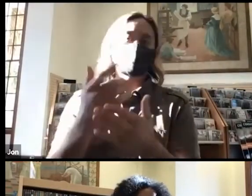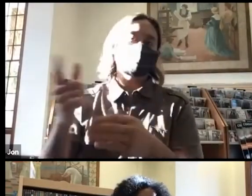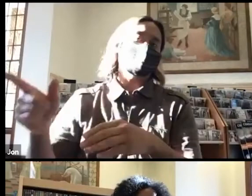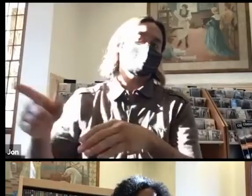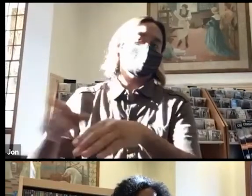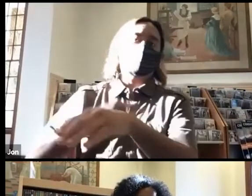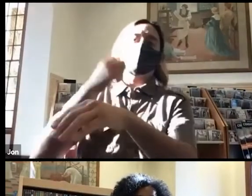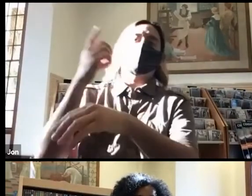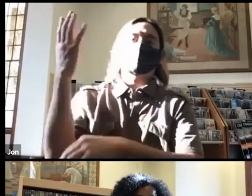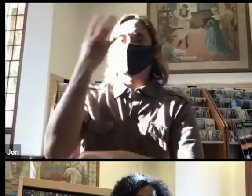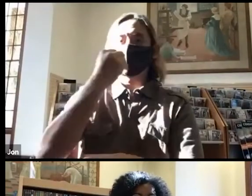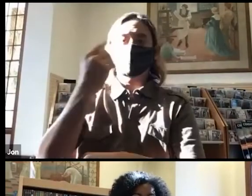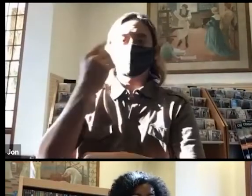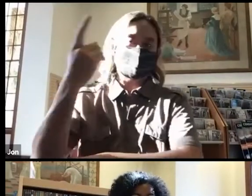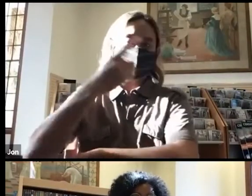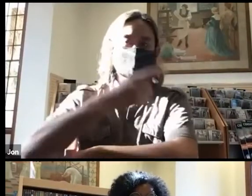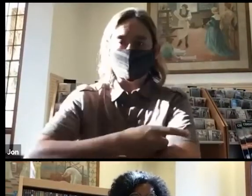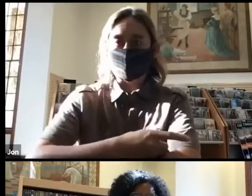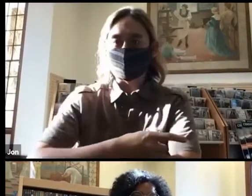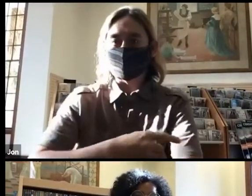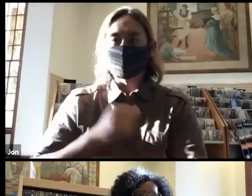It was a good, long, beautiful day.